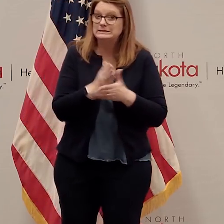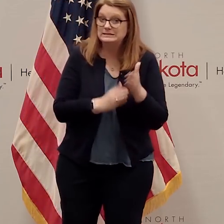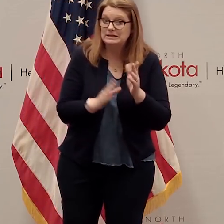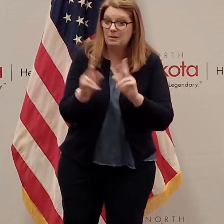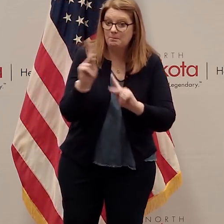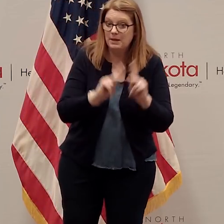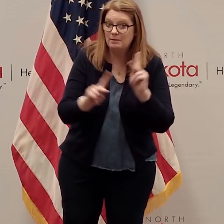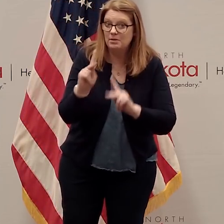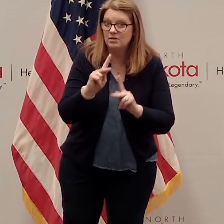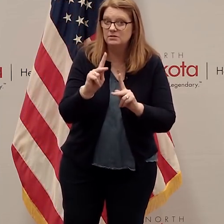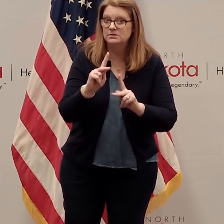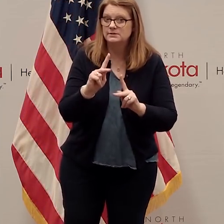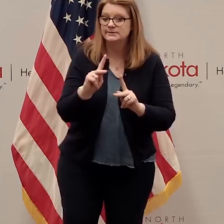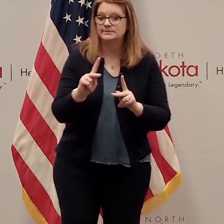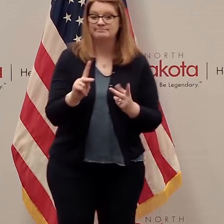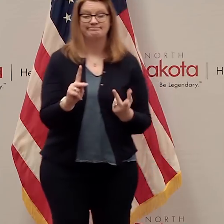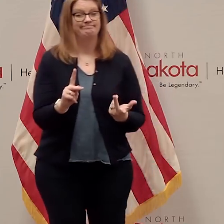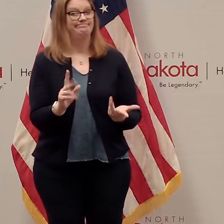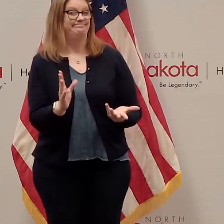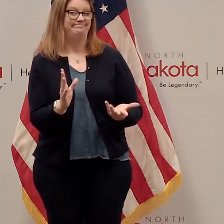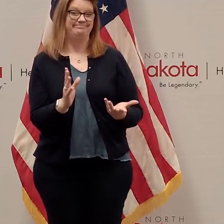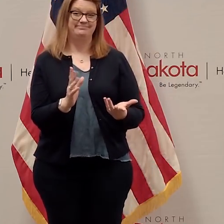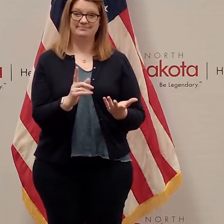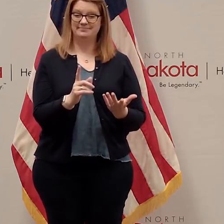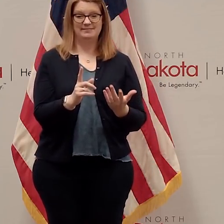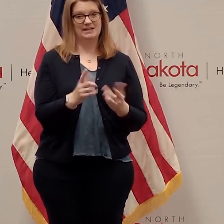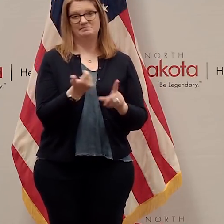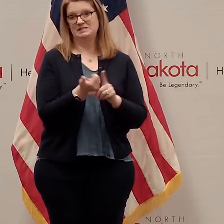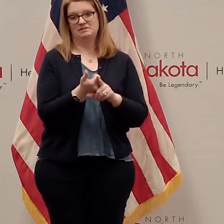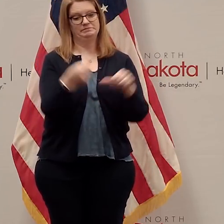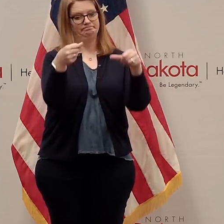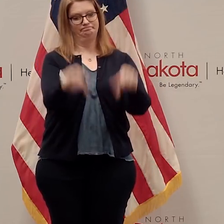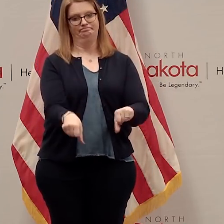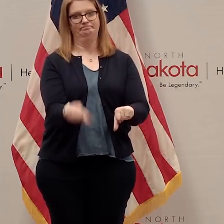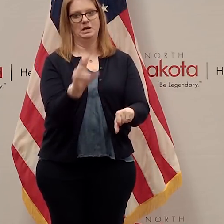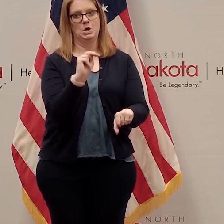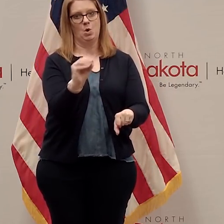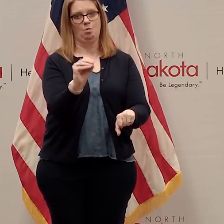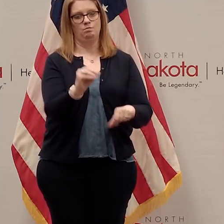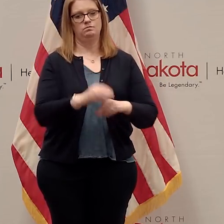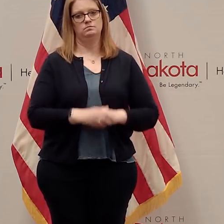are absolute about it, then it would not be acceptable.